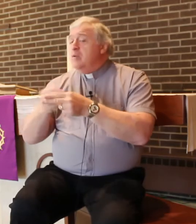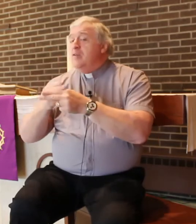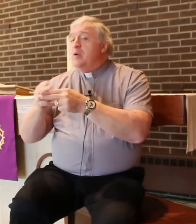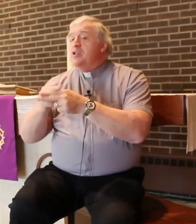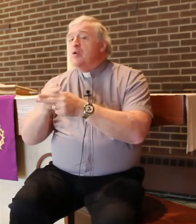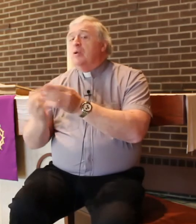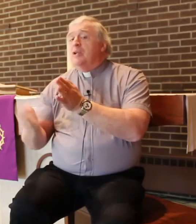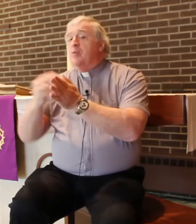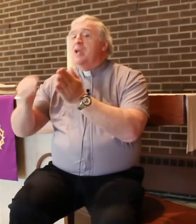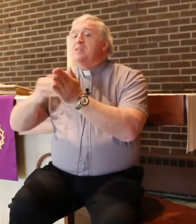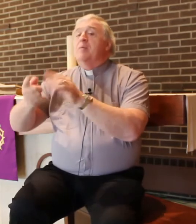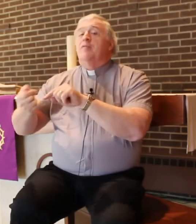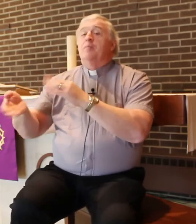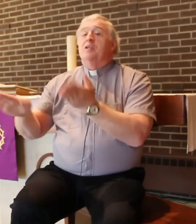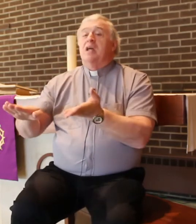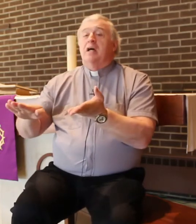very shortly raise him from the dead,